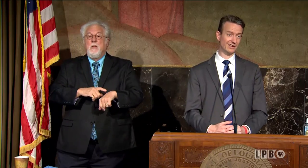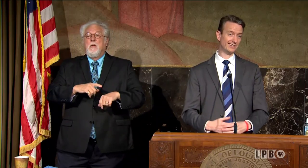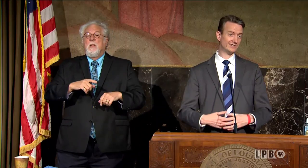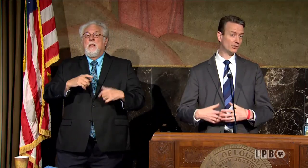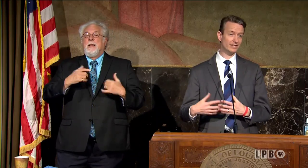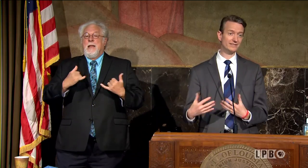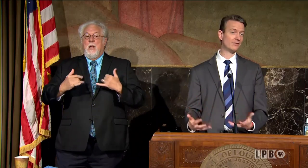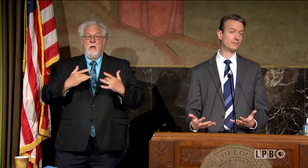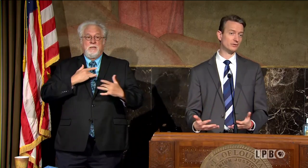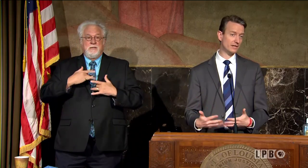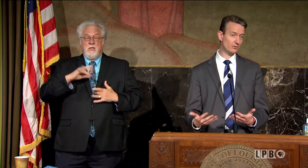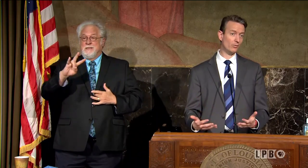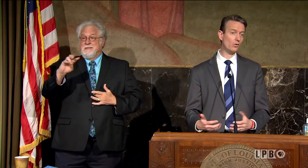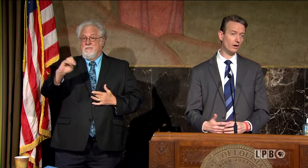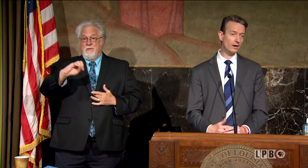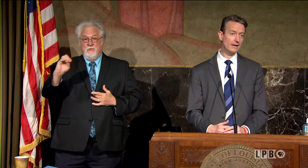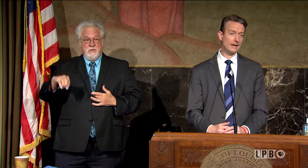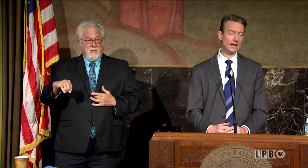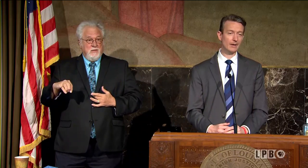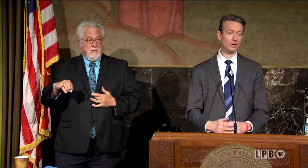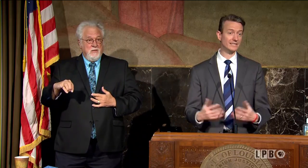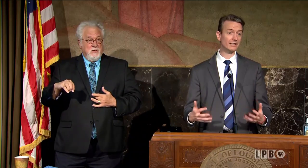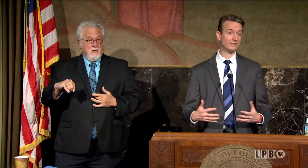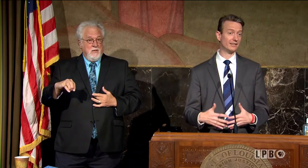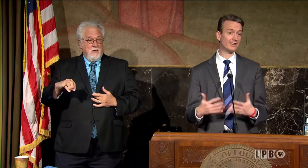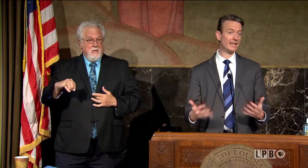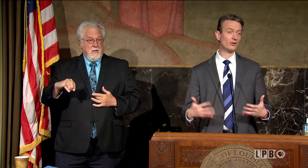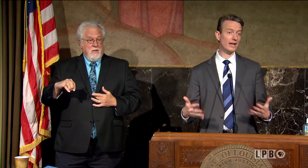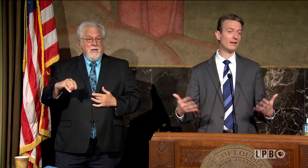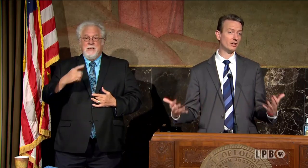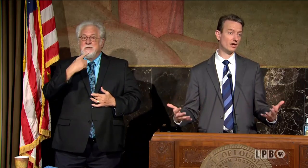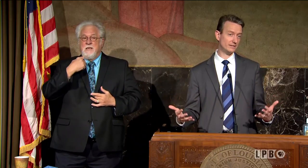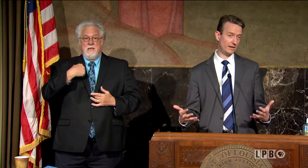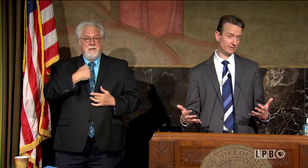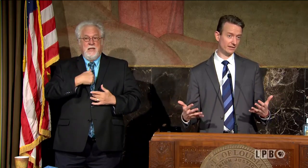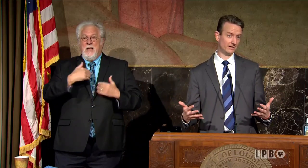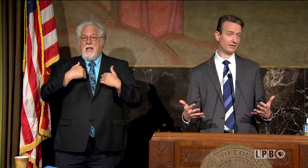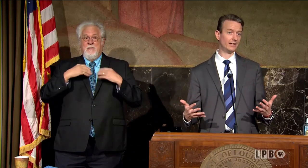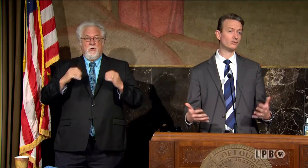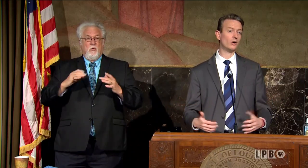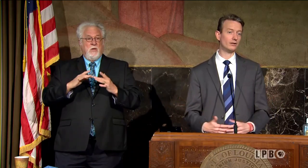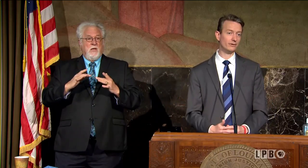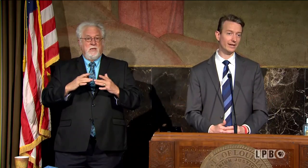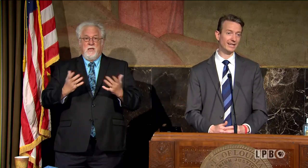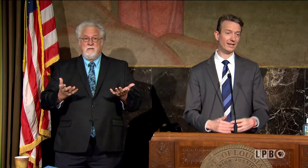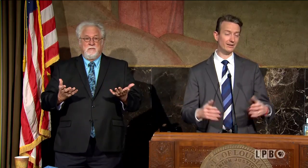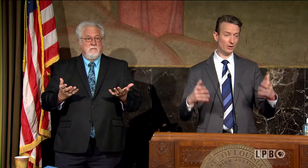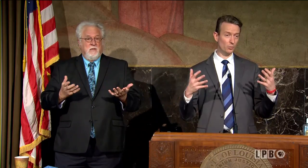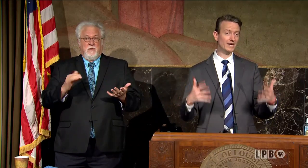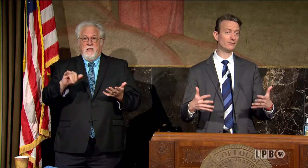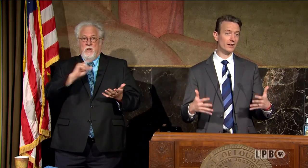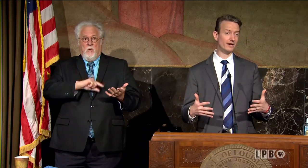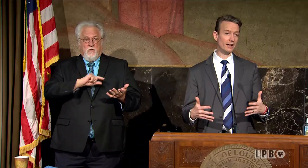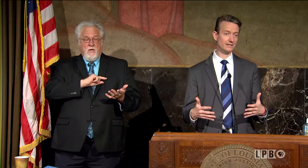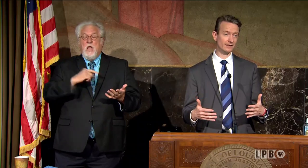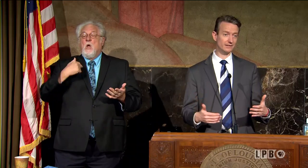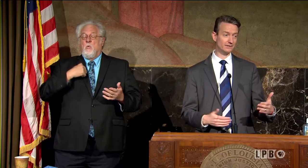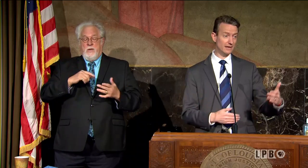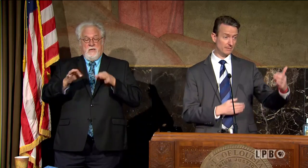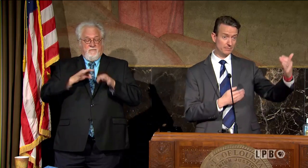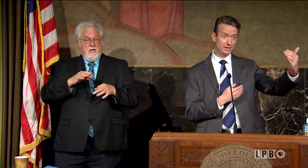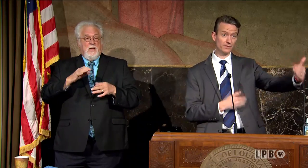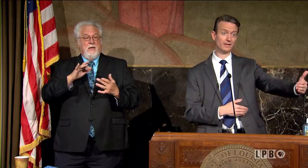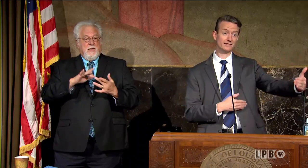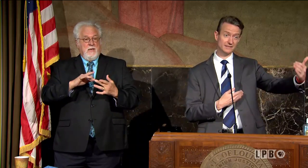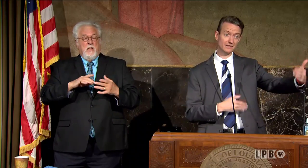concerning is nearly 70% or more are telling us that they don't have contacts that qualify. Again, we define contacts